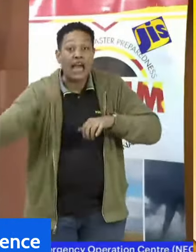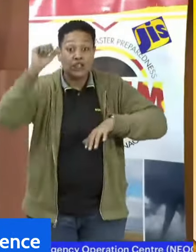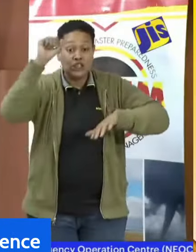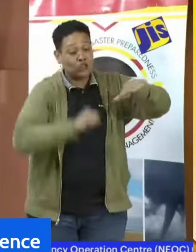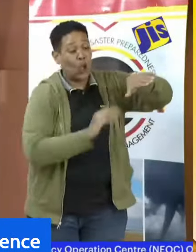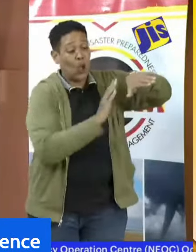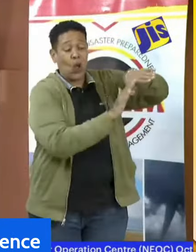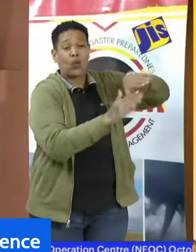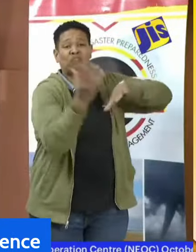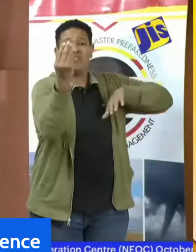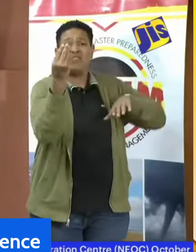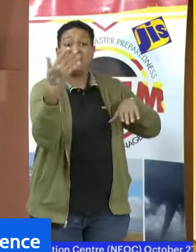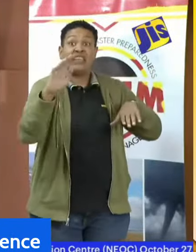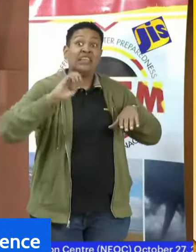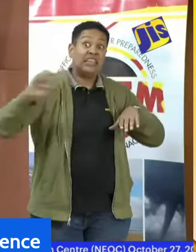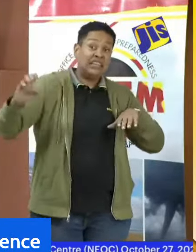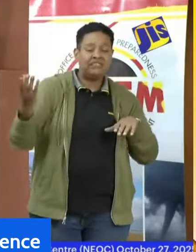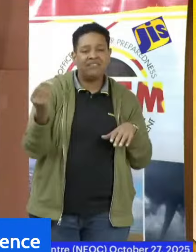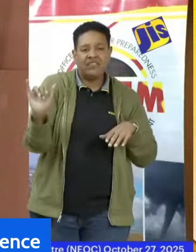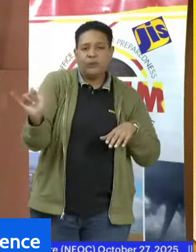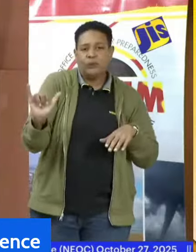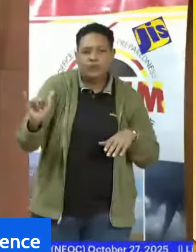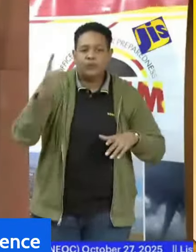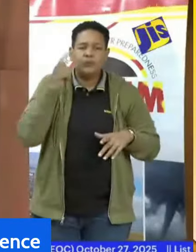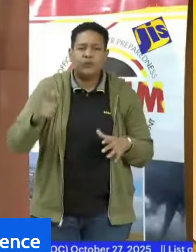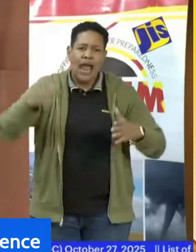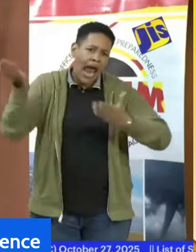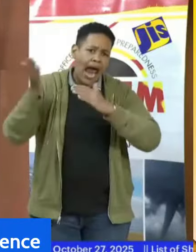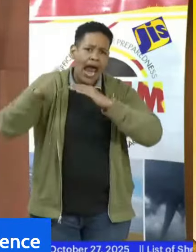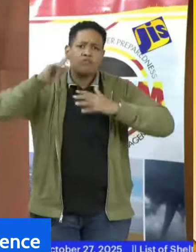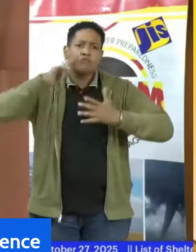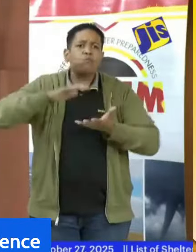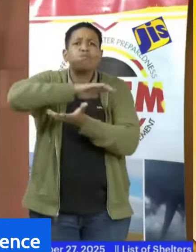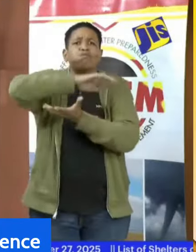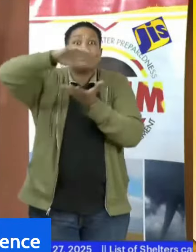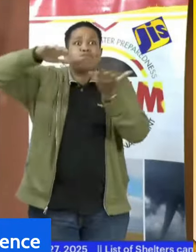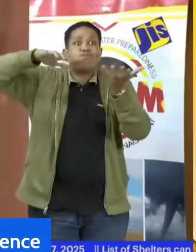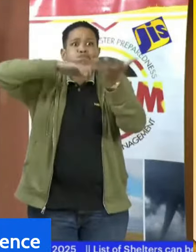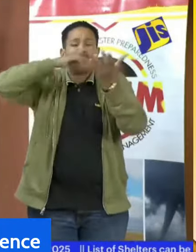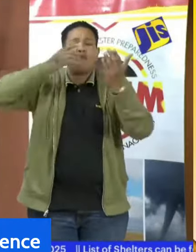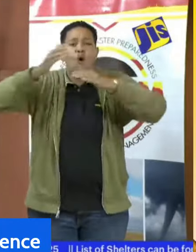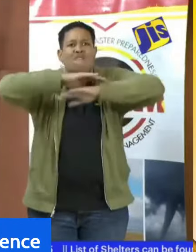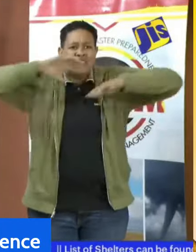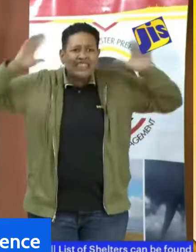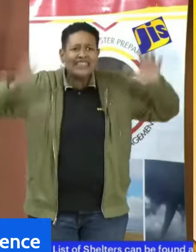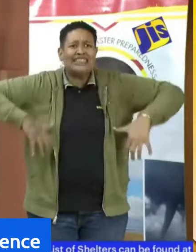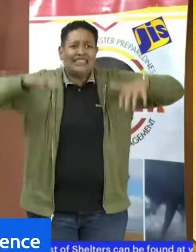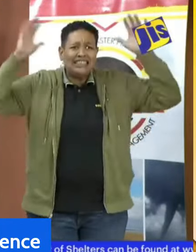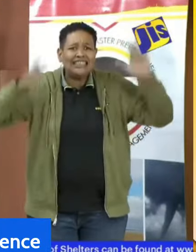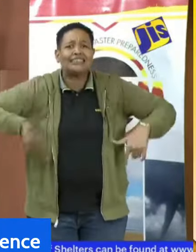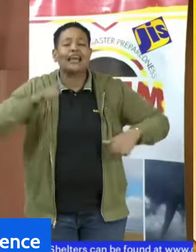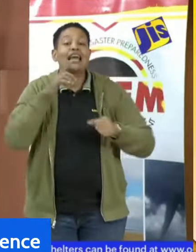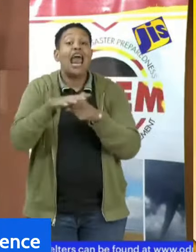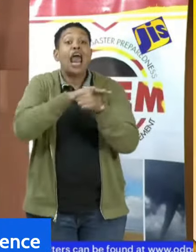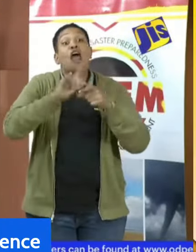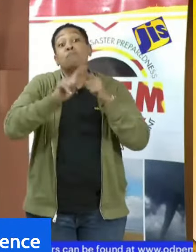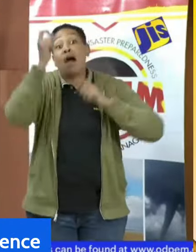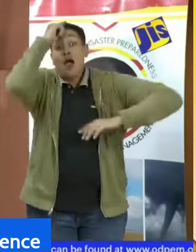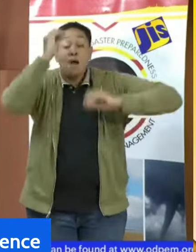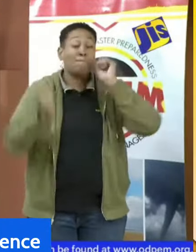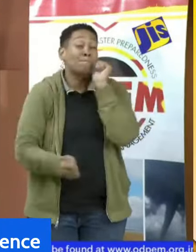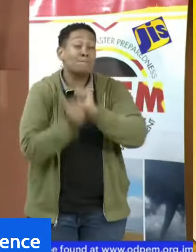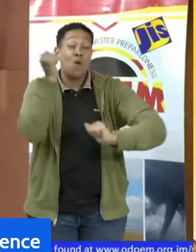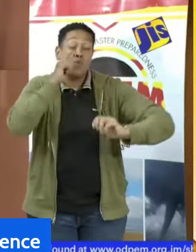parishes. Also in the east, we've experienced an increase in cloud cover, an increase in rainfall over the areas, and more